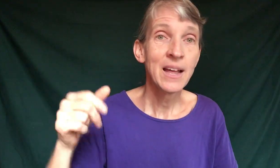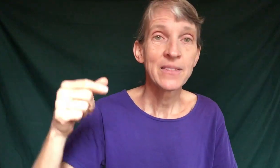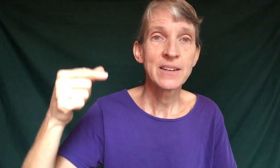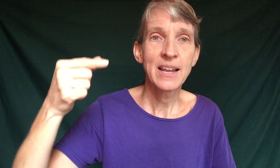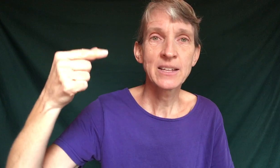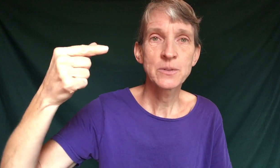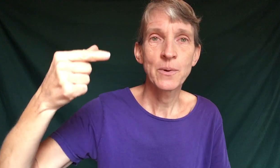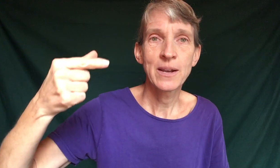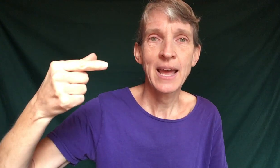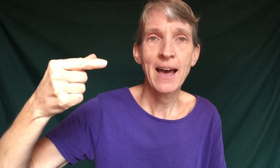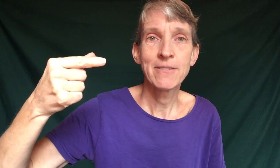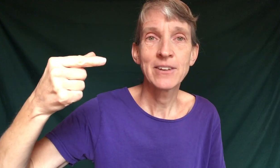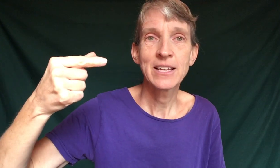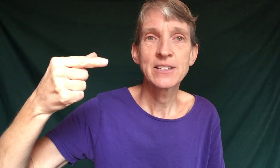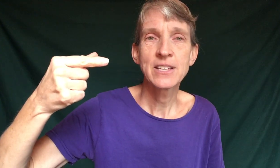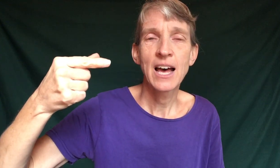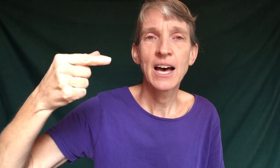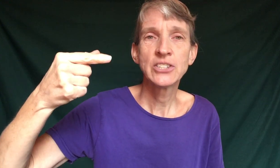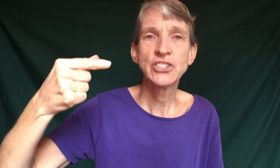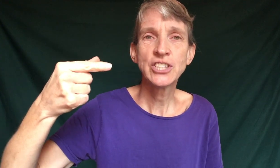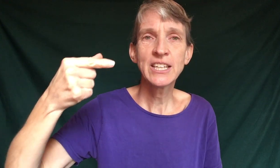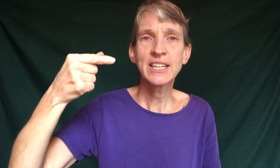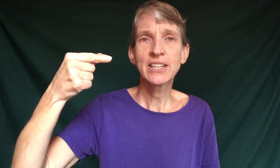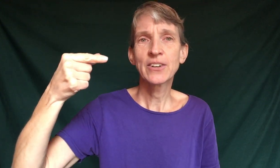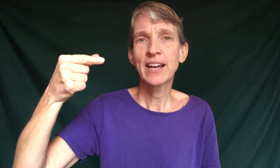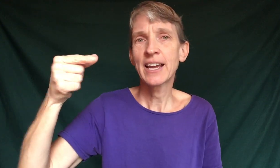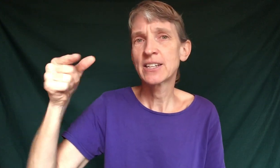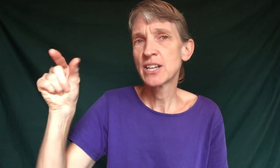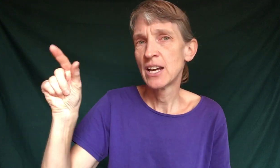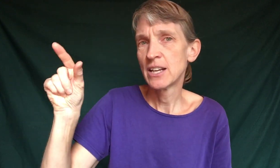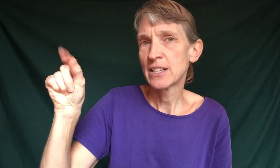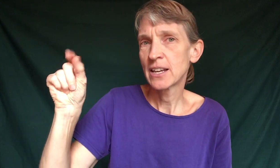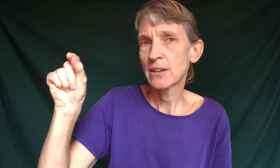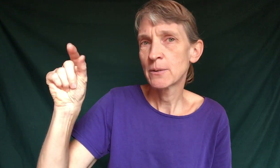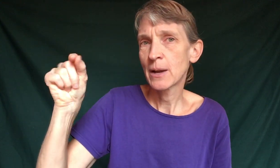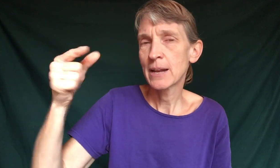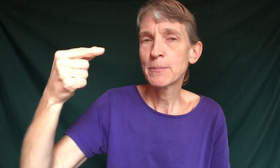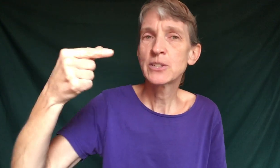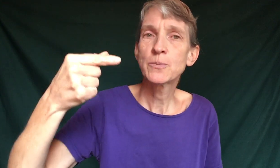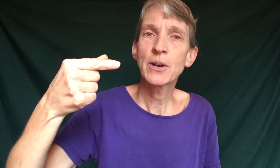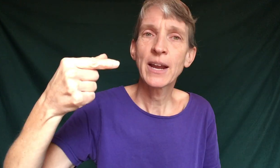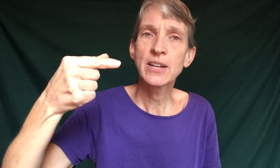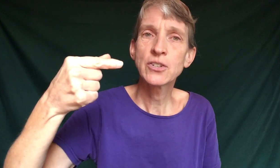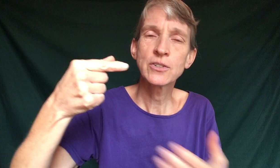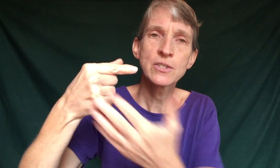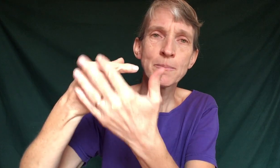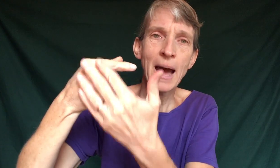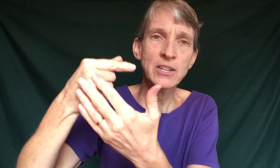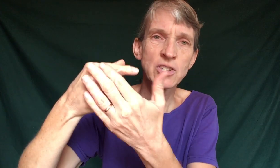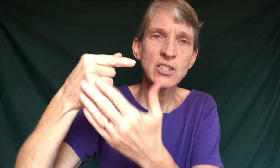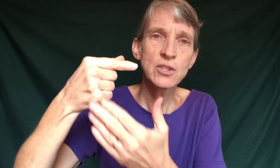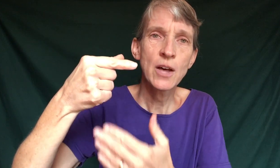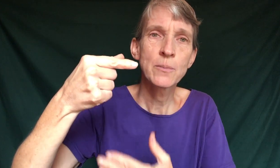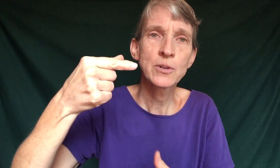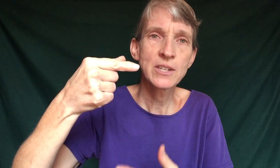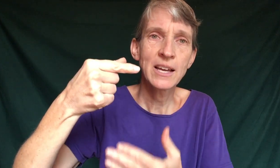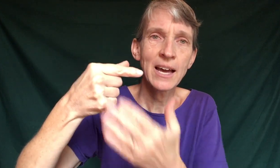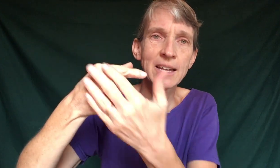The next one I have is a G. Your hand, like you're kind of pinched, but your hand turns back so the other person can kind of